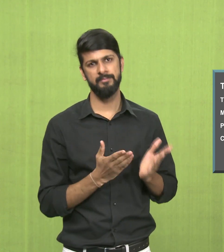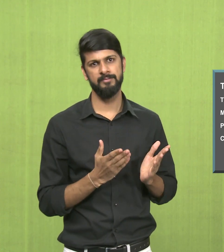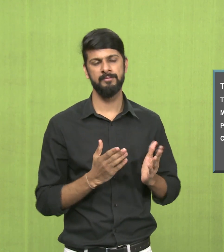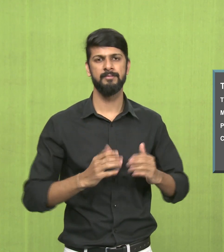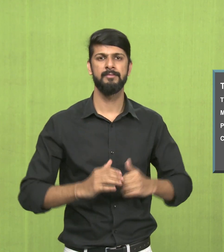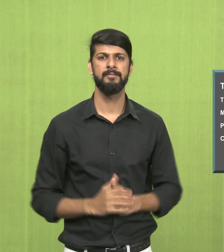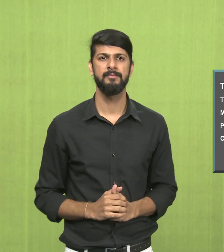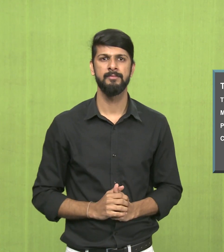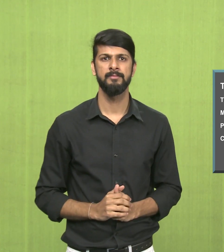is private.